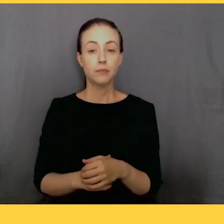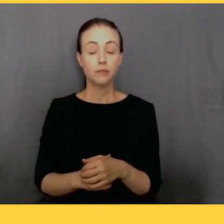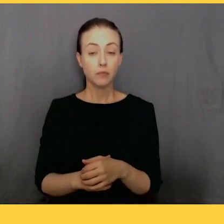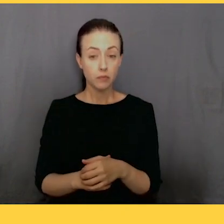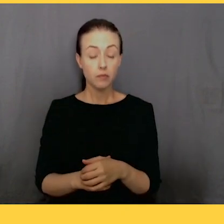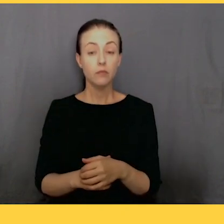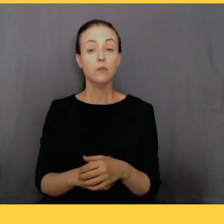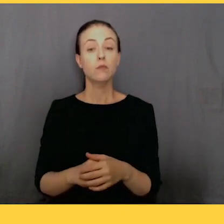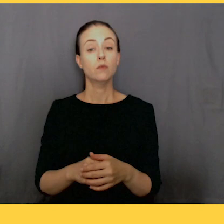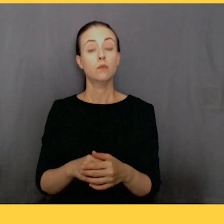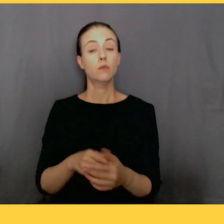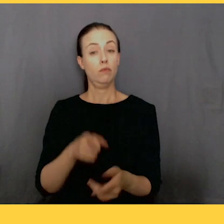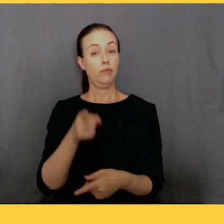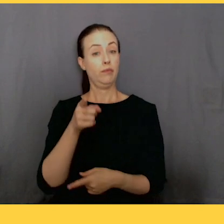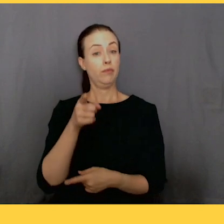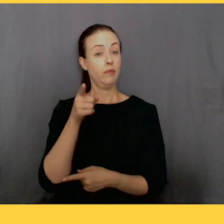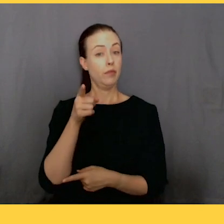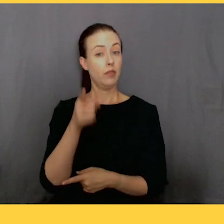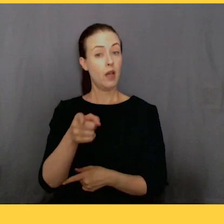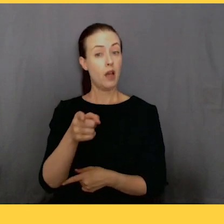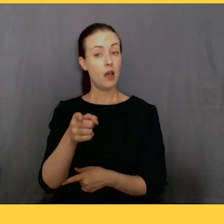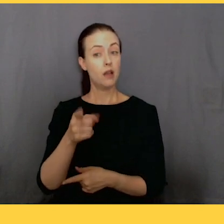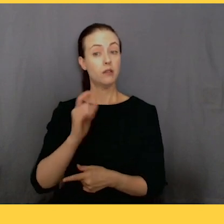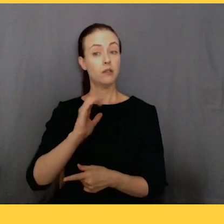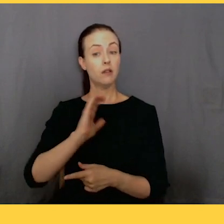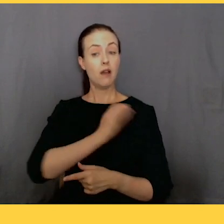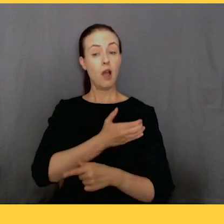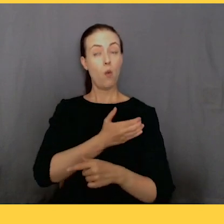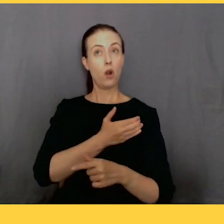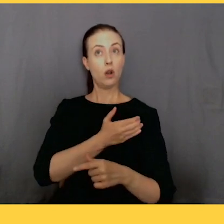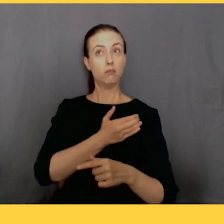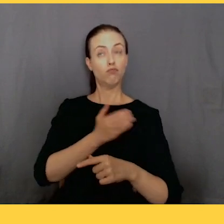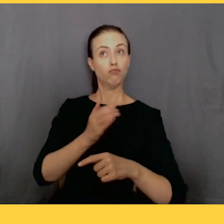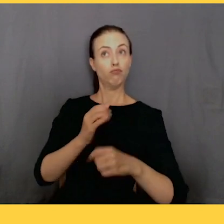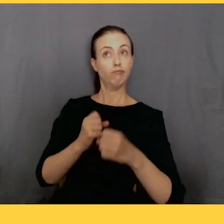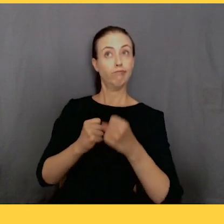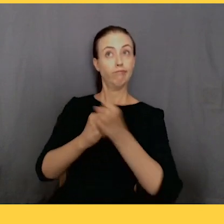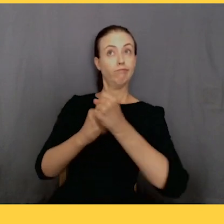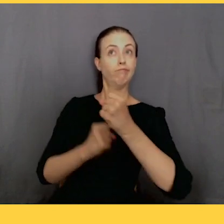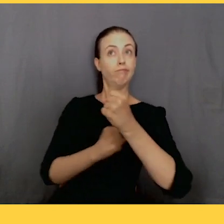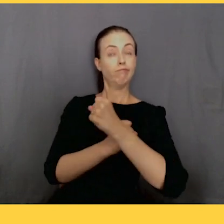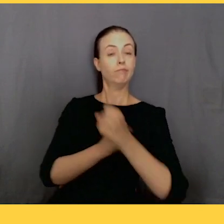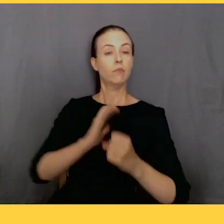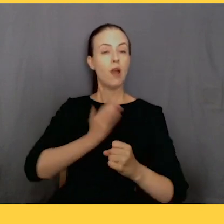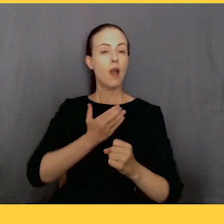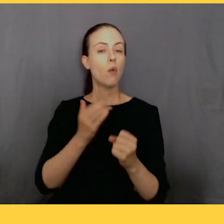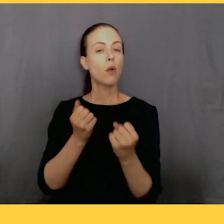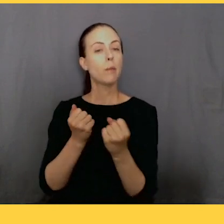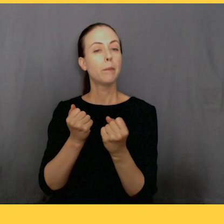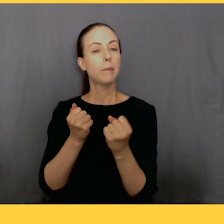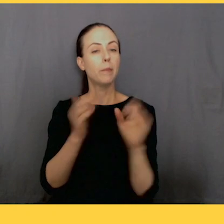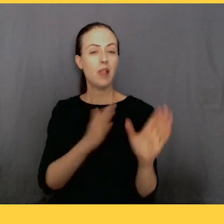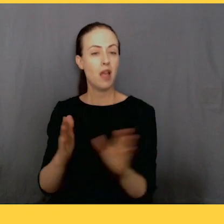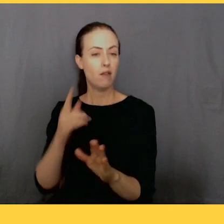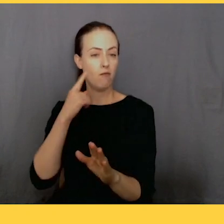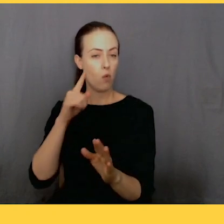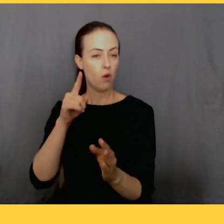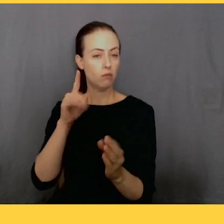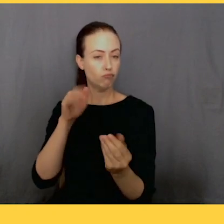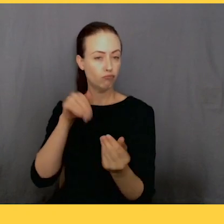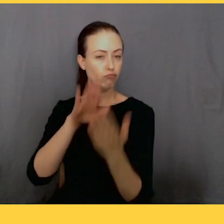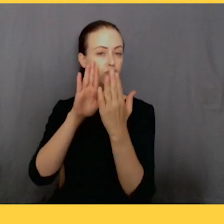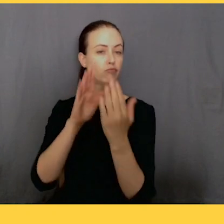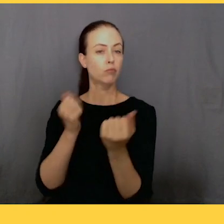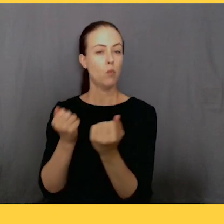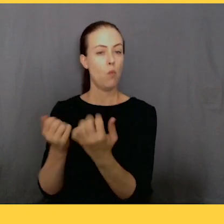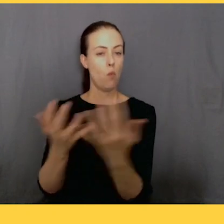this essentially forms the foundational key pillars of our wildfire mitigation strategy. If